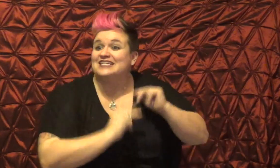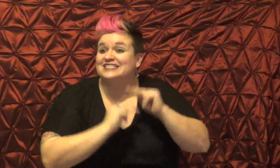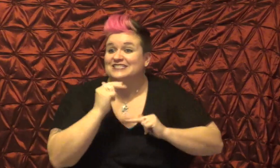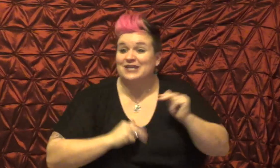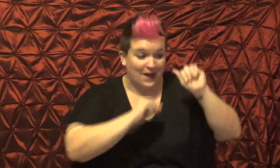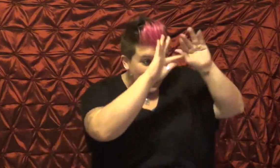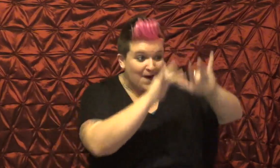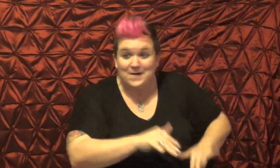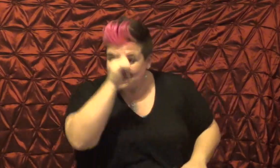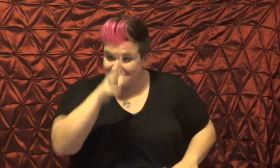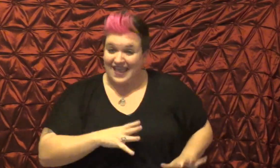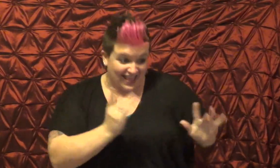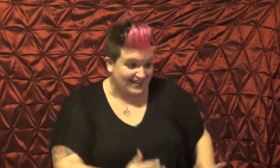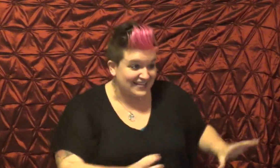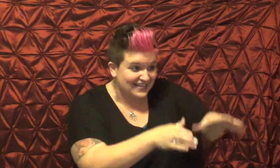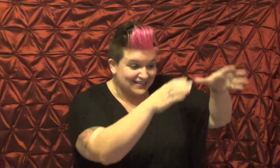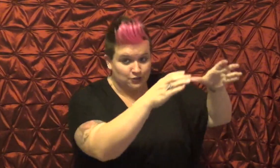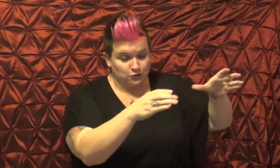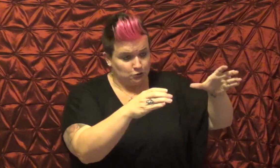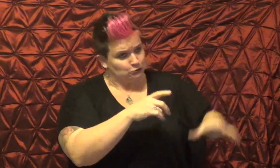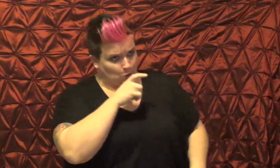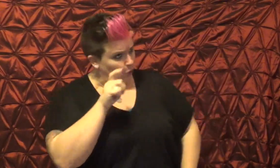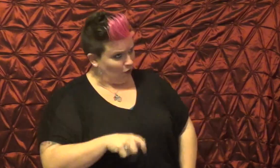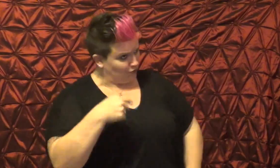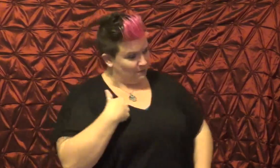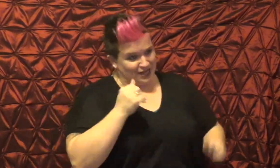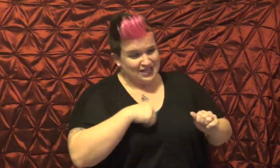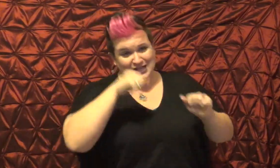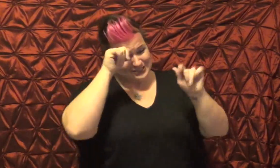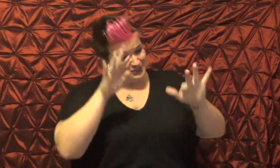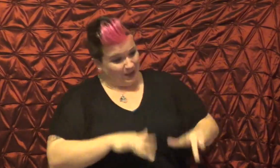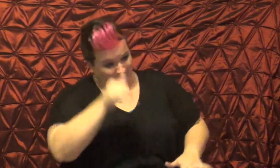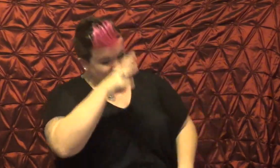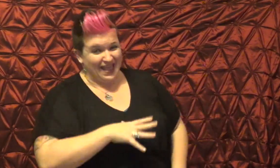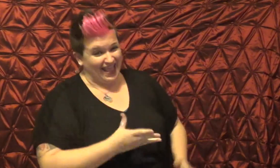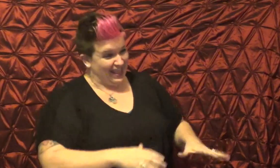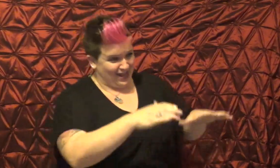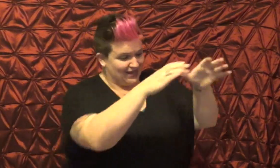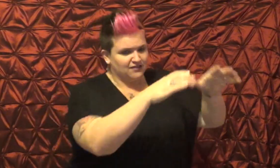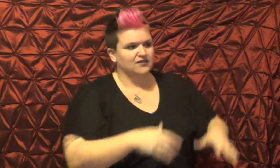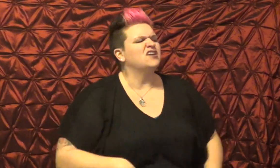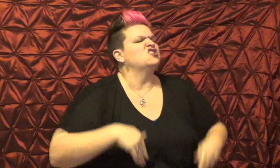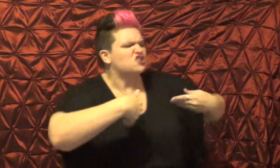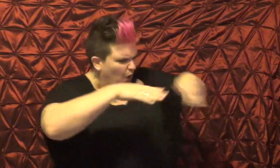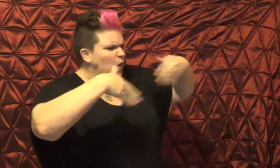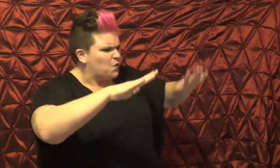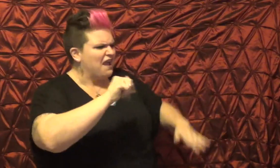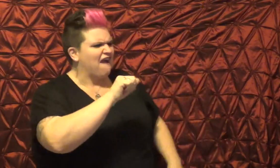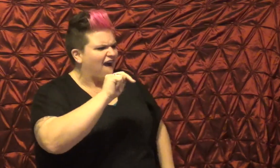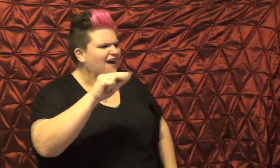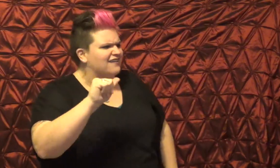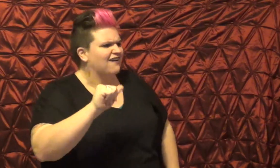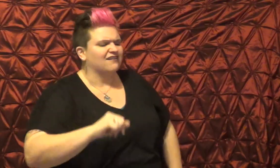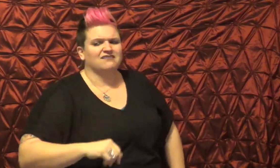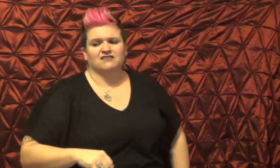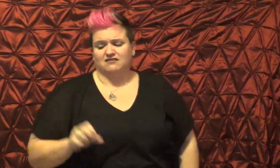build a snowman? It doesn't have to be a snowman. Hang on. Okay,